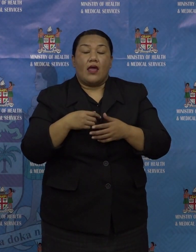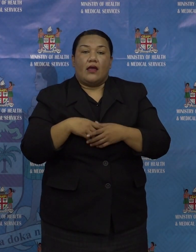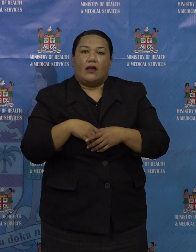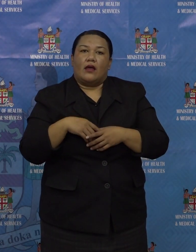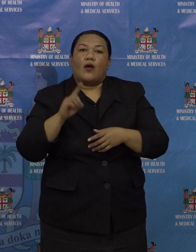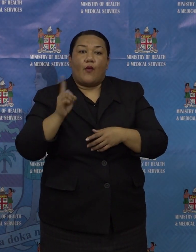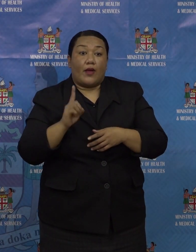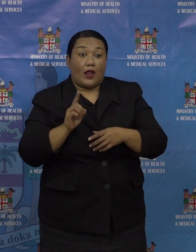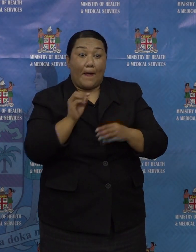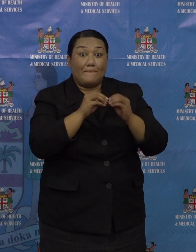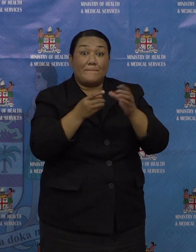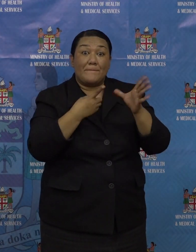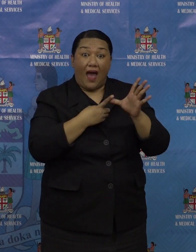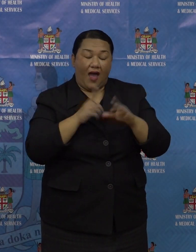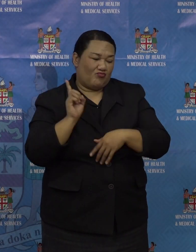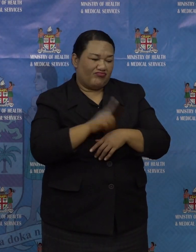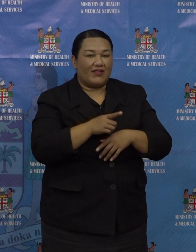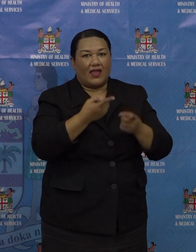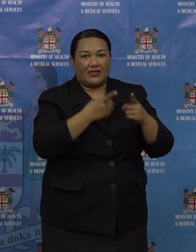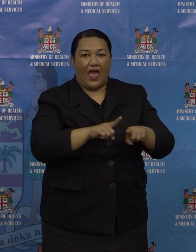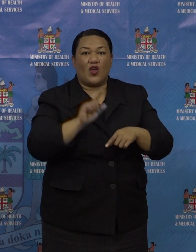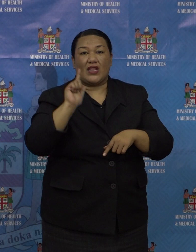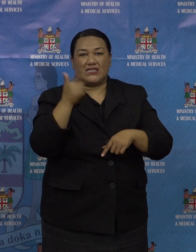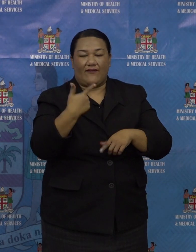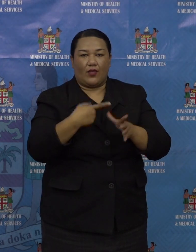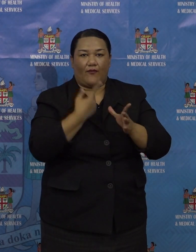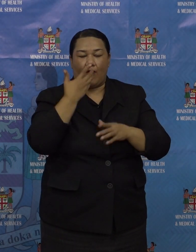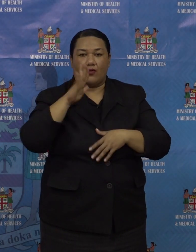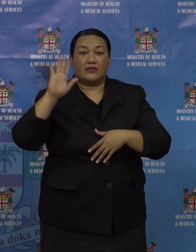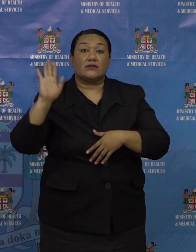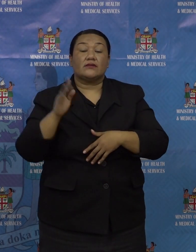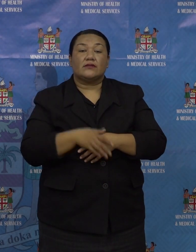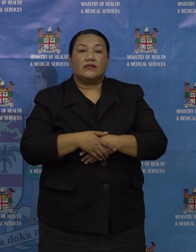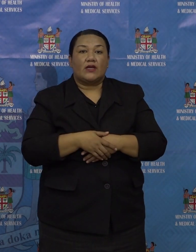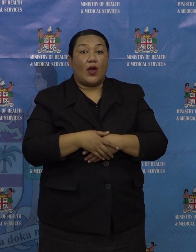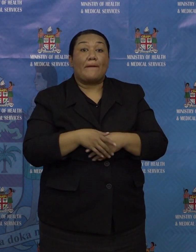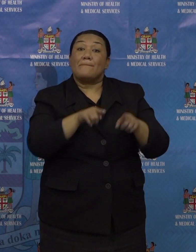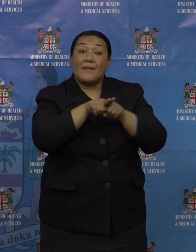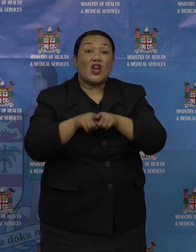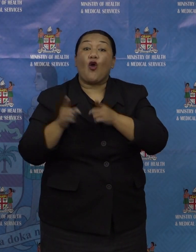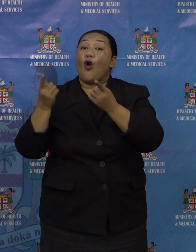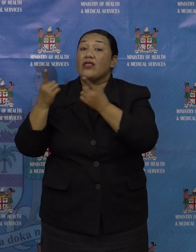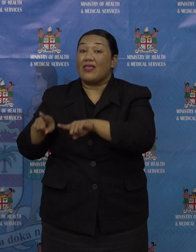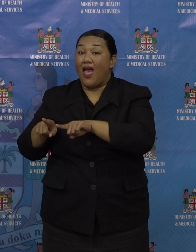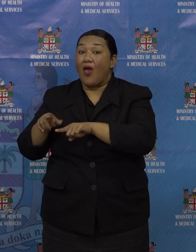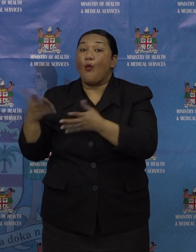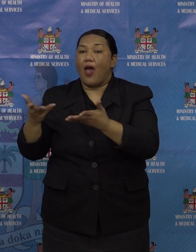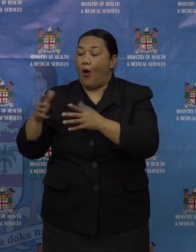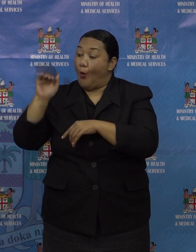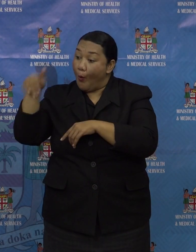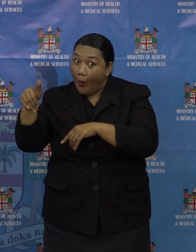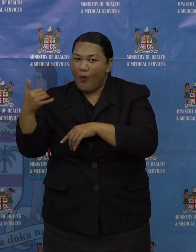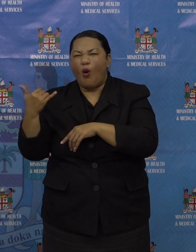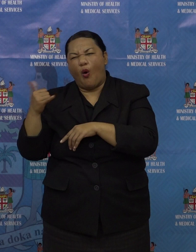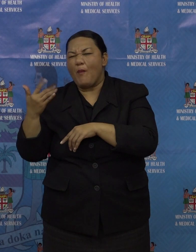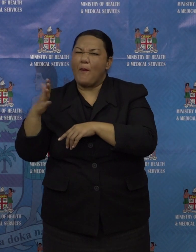medical officer at the Bar Mission Hospital on the 7th of August. This means that she died at home or on her way to the